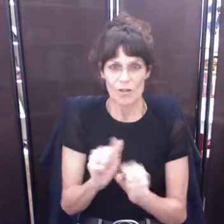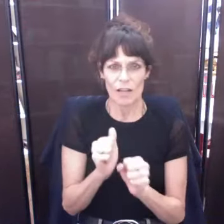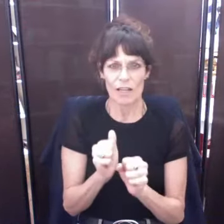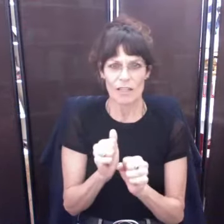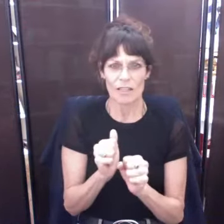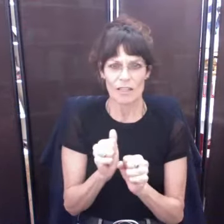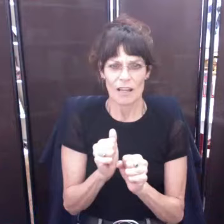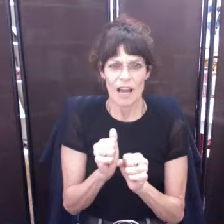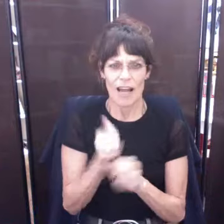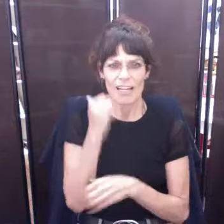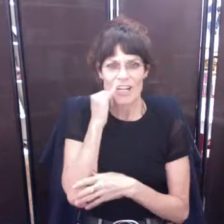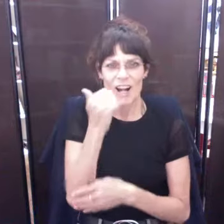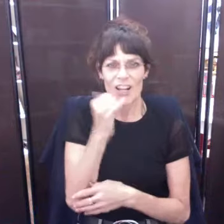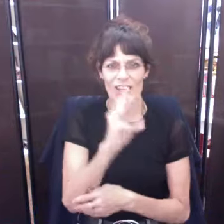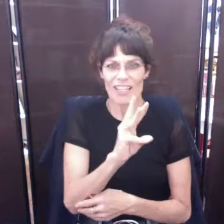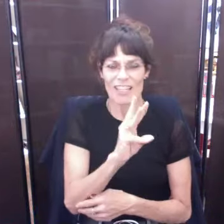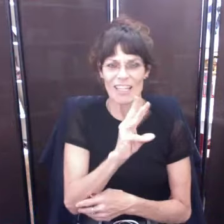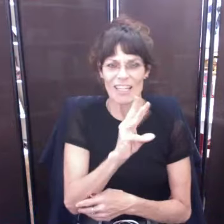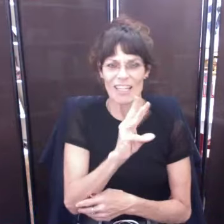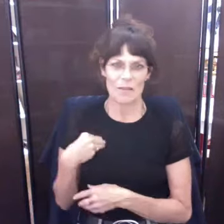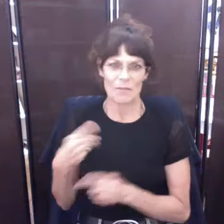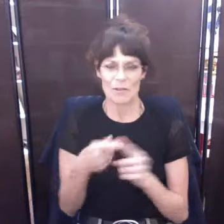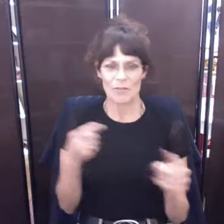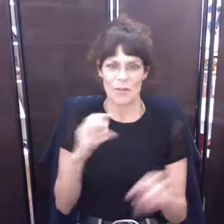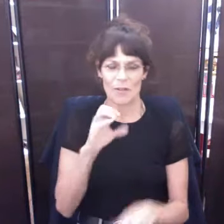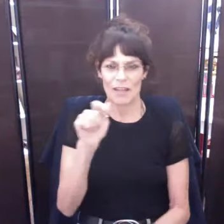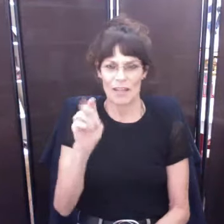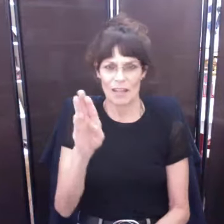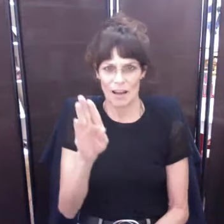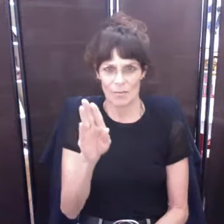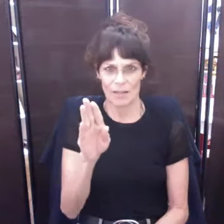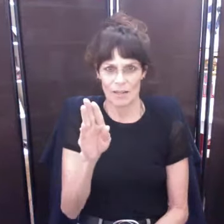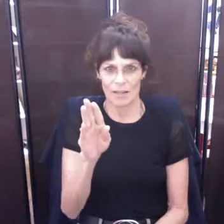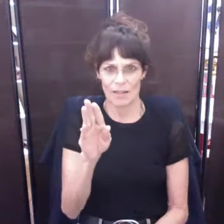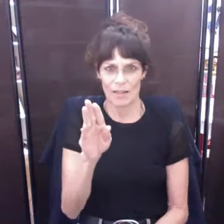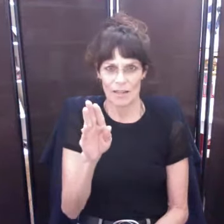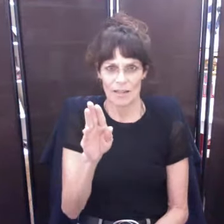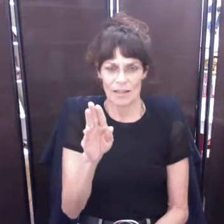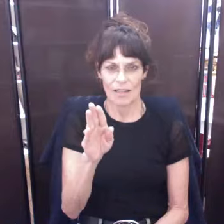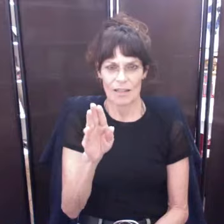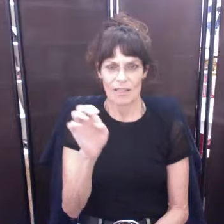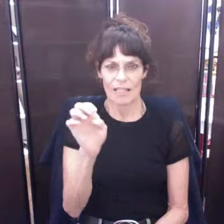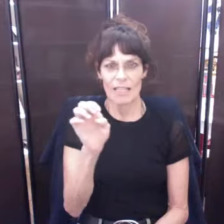farts from that Alano Club. You know, the east side of Milwaukee where I was living, where it's